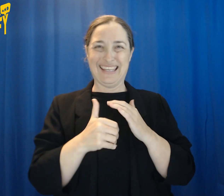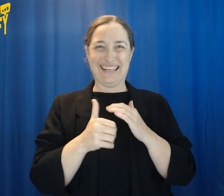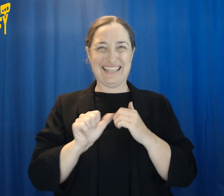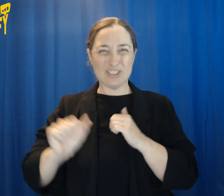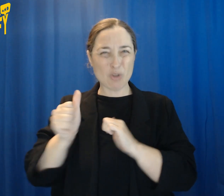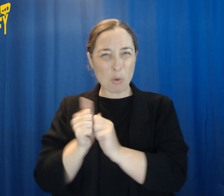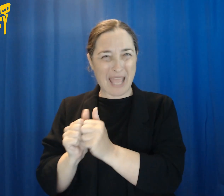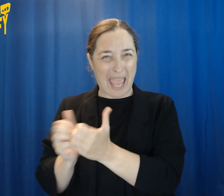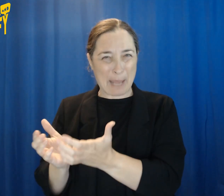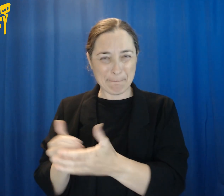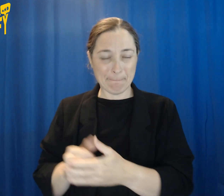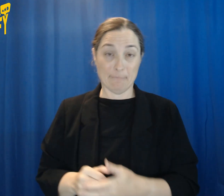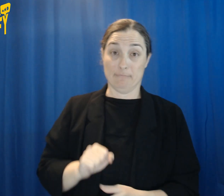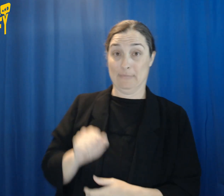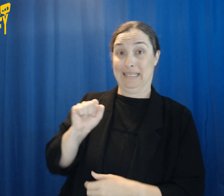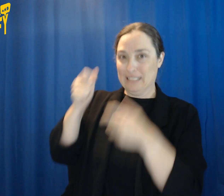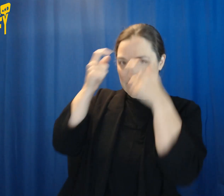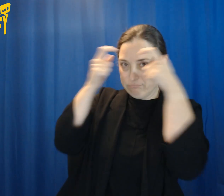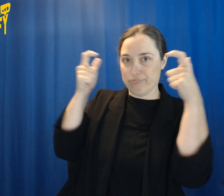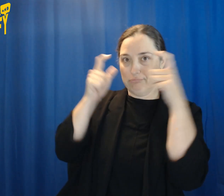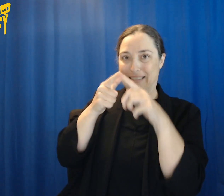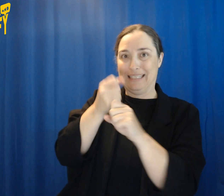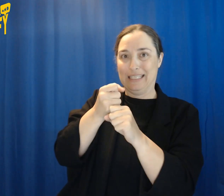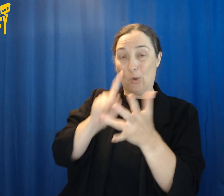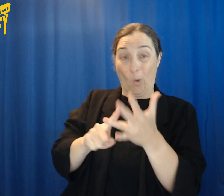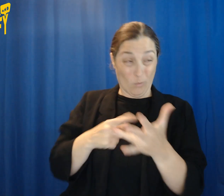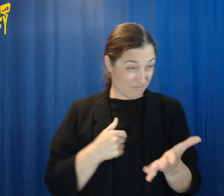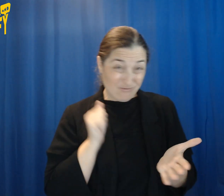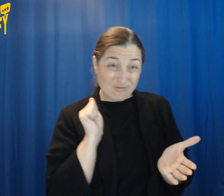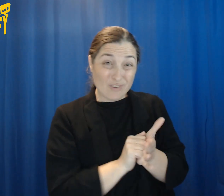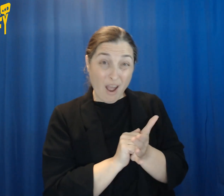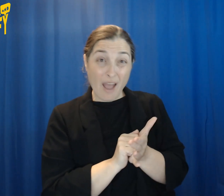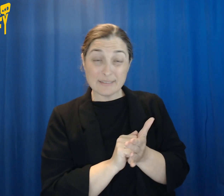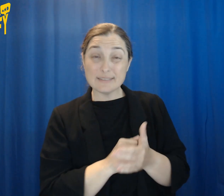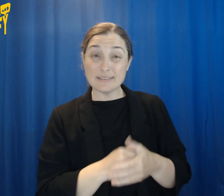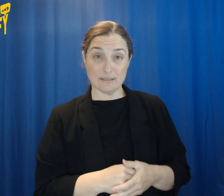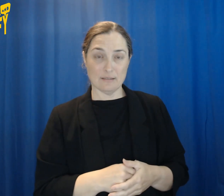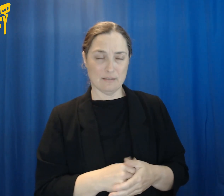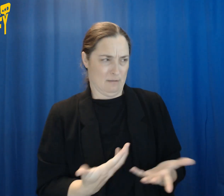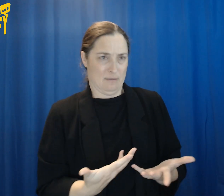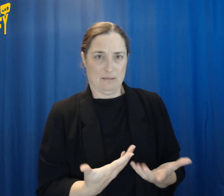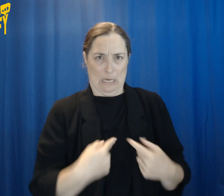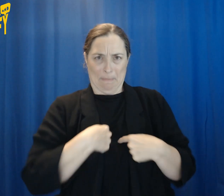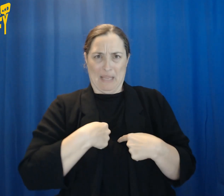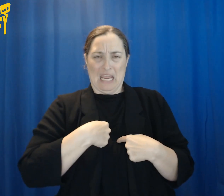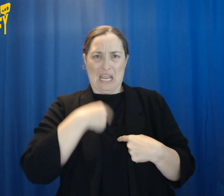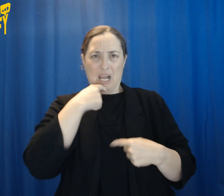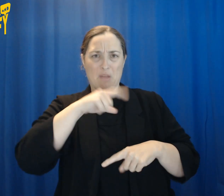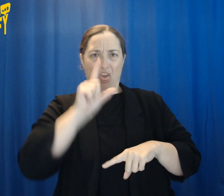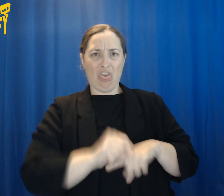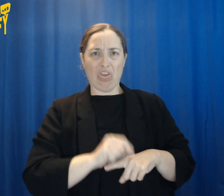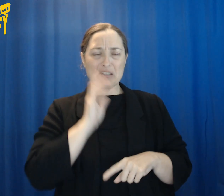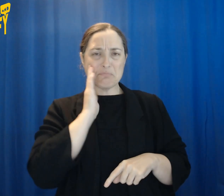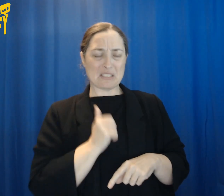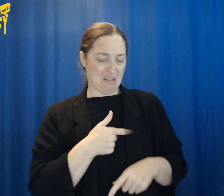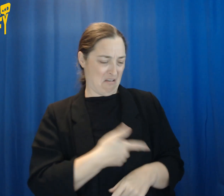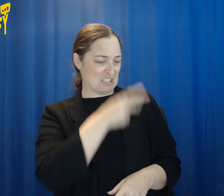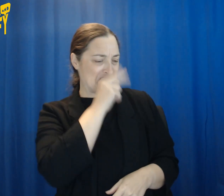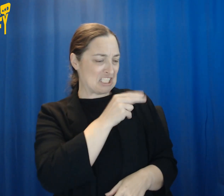own ego. Yeah. Yeah, his own ego. And mine didn't matter. And the fact that I was a teenager and learning and stuff made